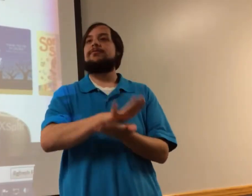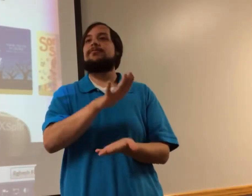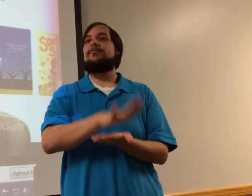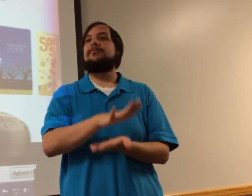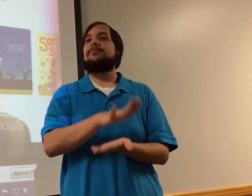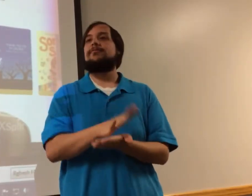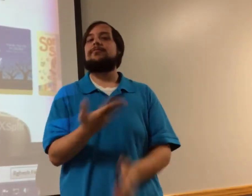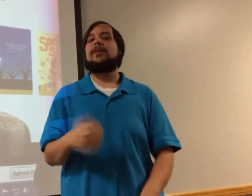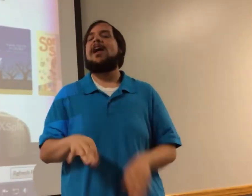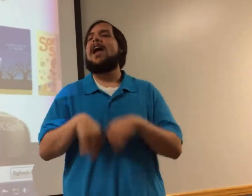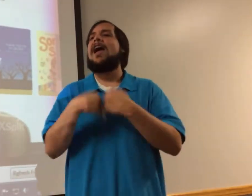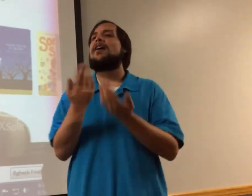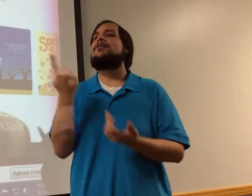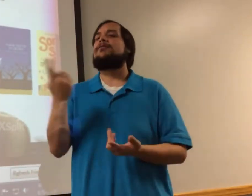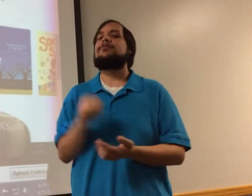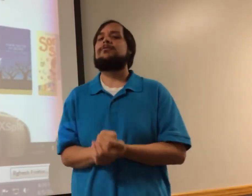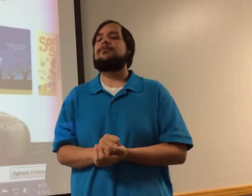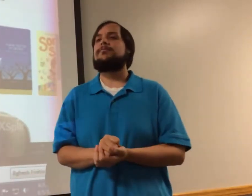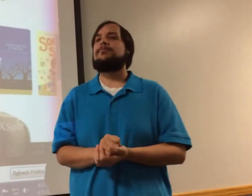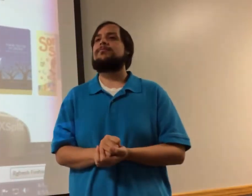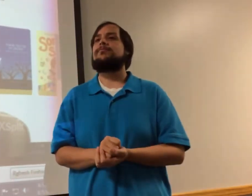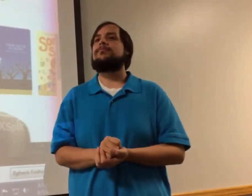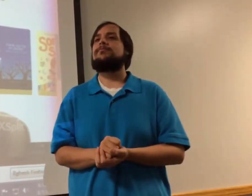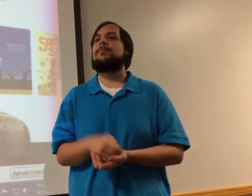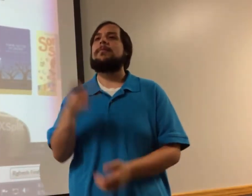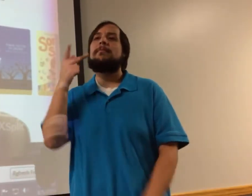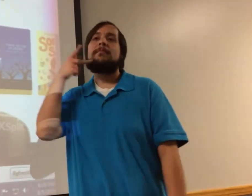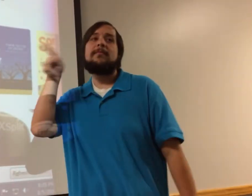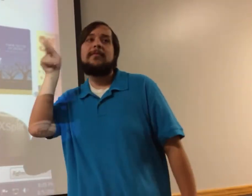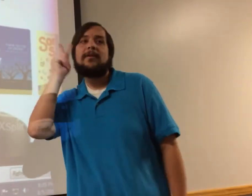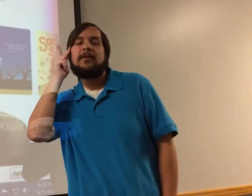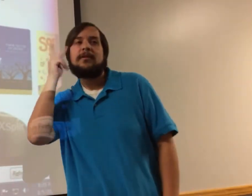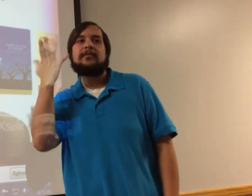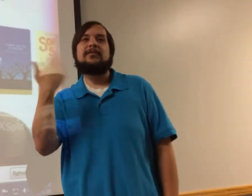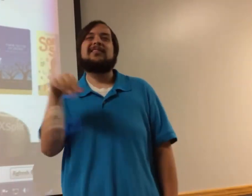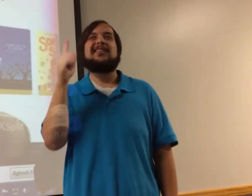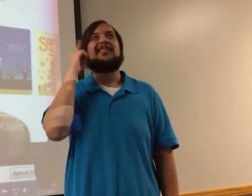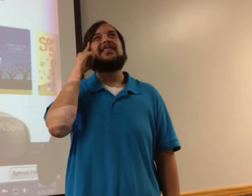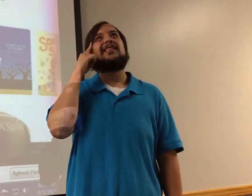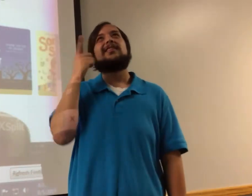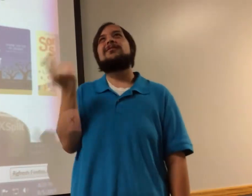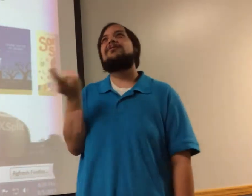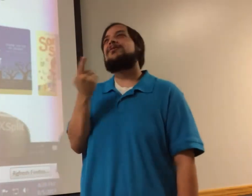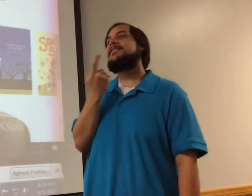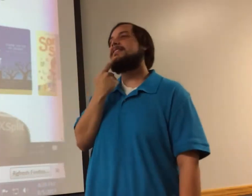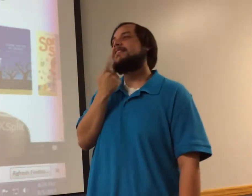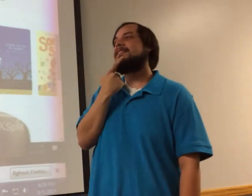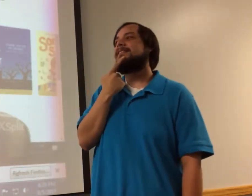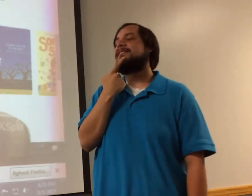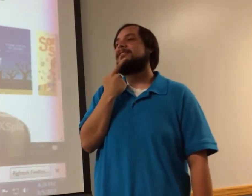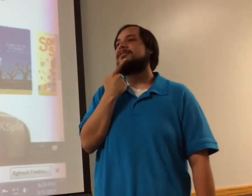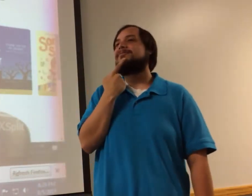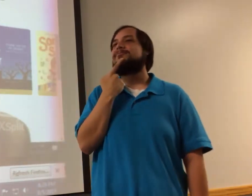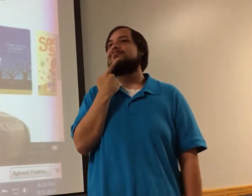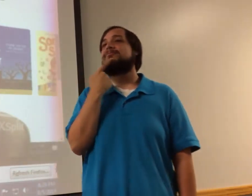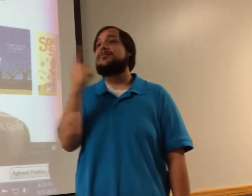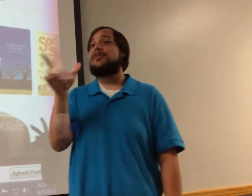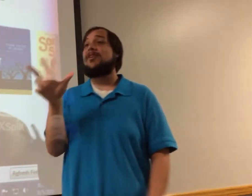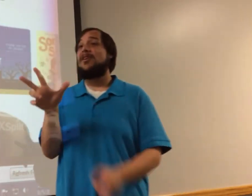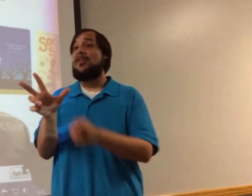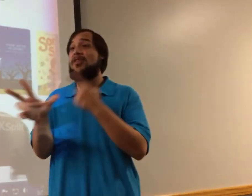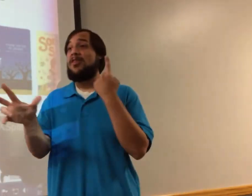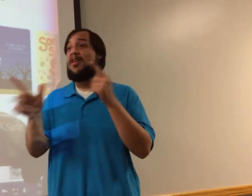So how do you get parents, especially I'm thinking of the ones that you said, this is their